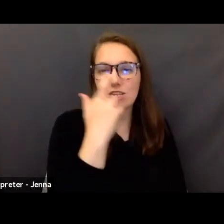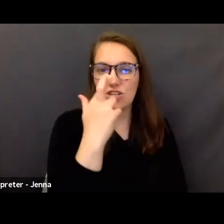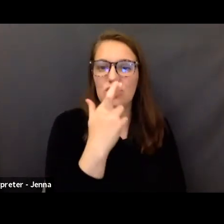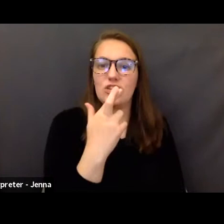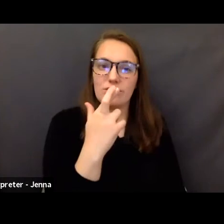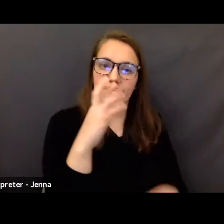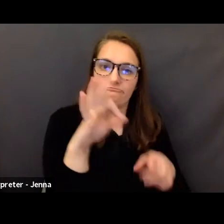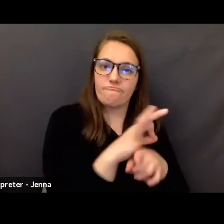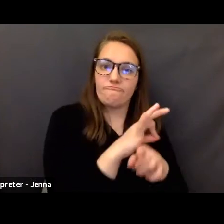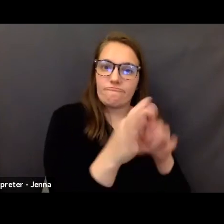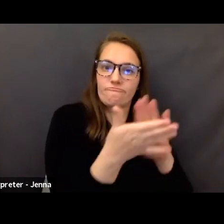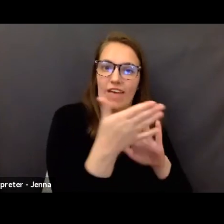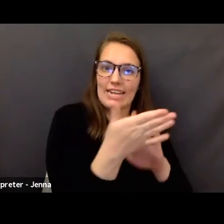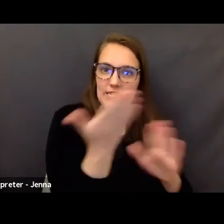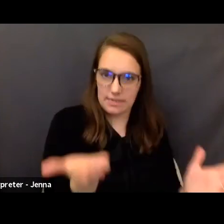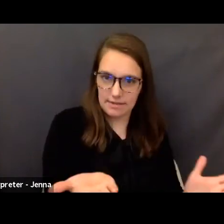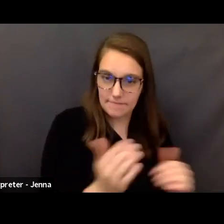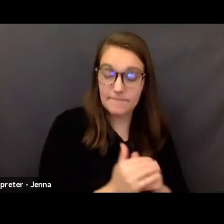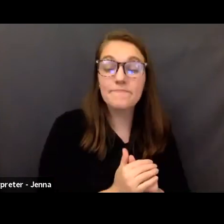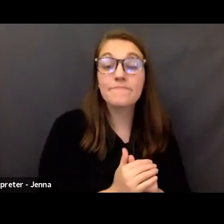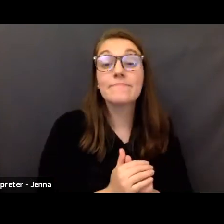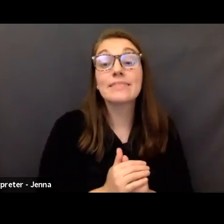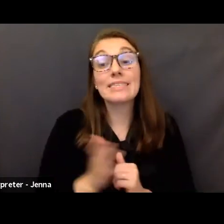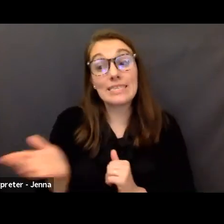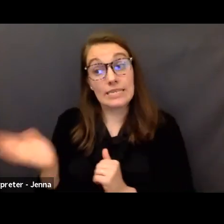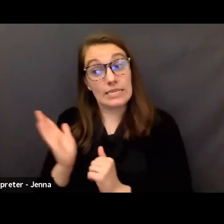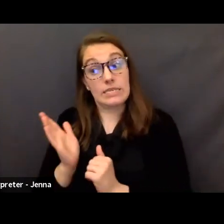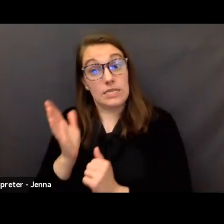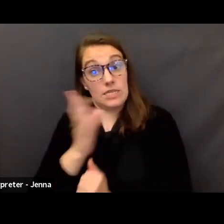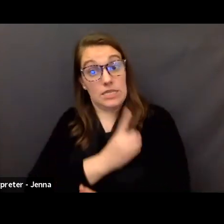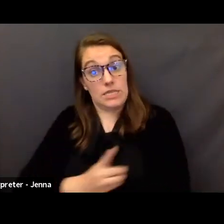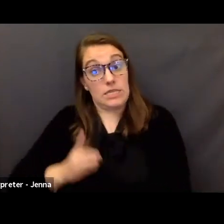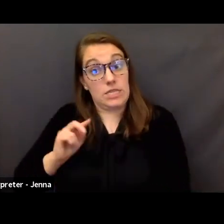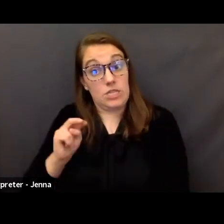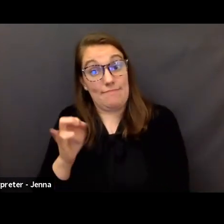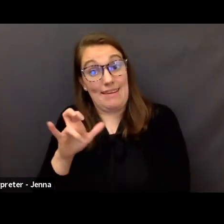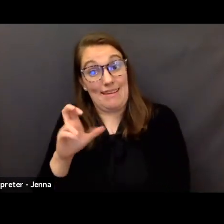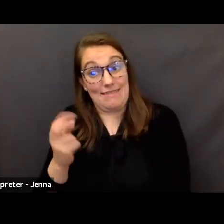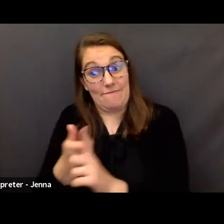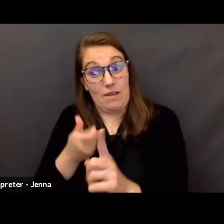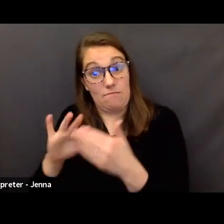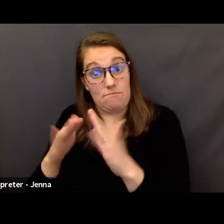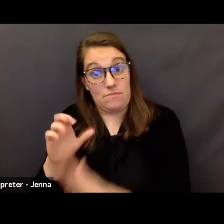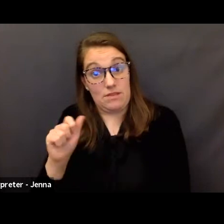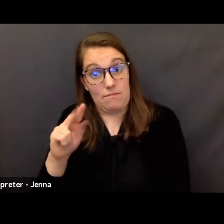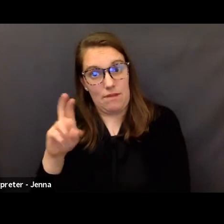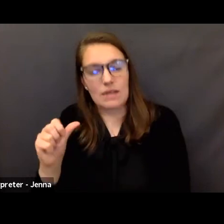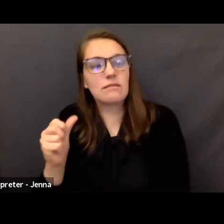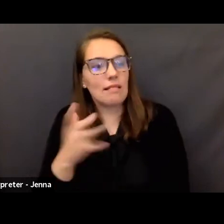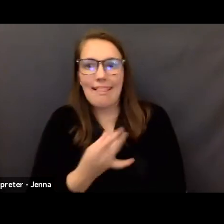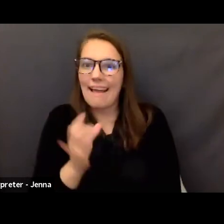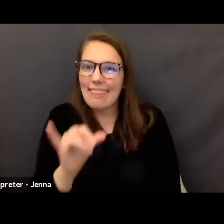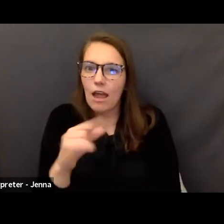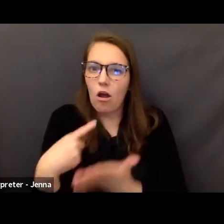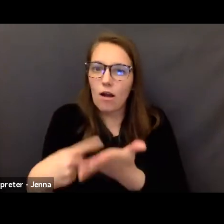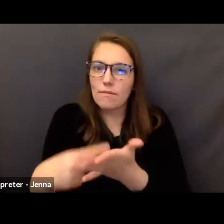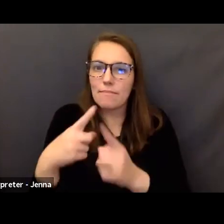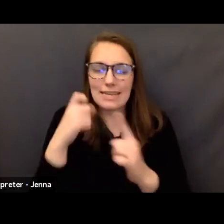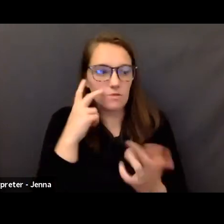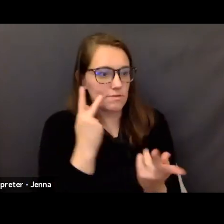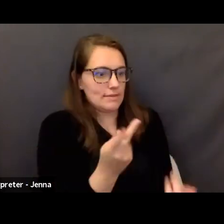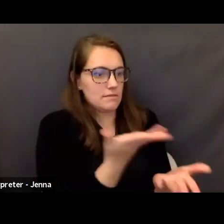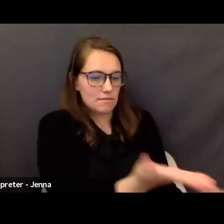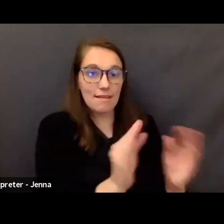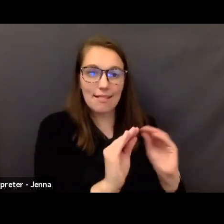this point of rebuttal because the rationality of the Amerindian peoples could be demonstrated empirically, and because it relied on